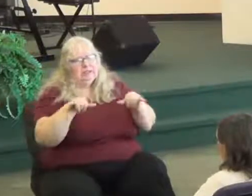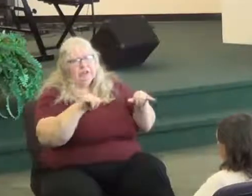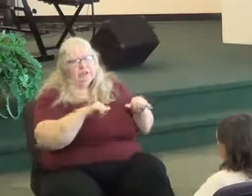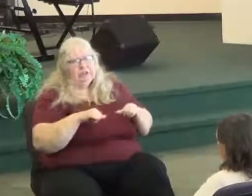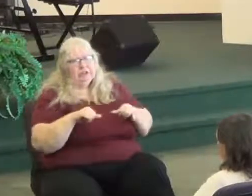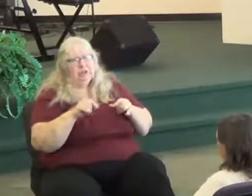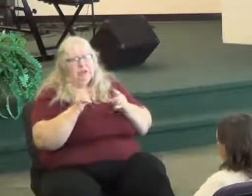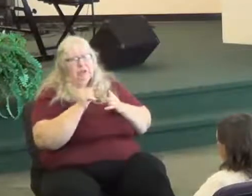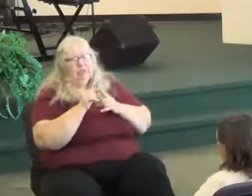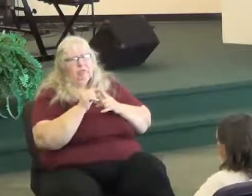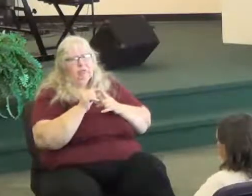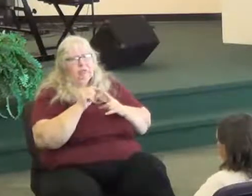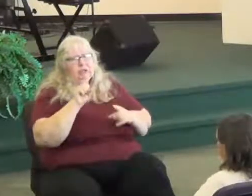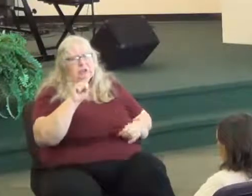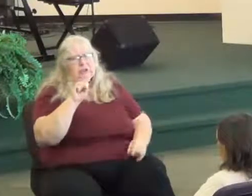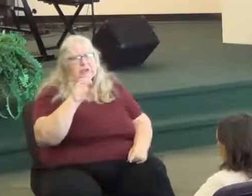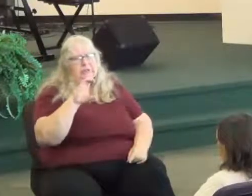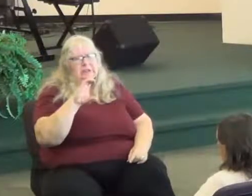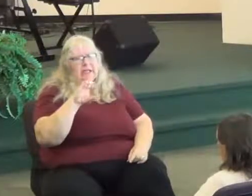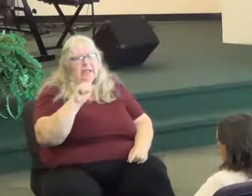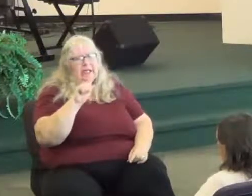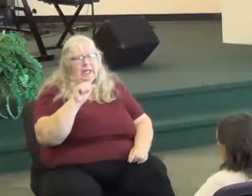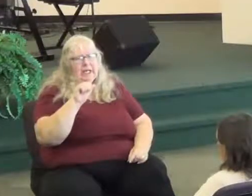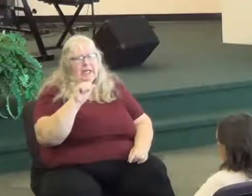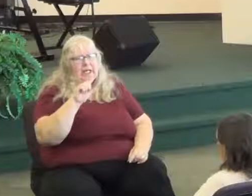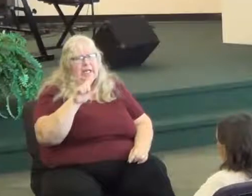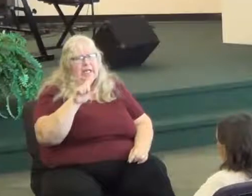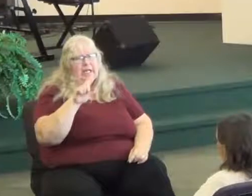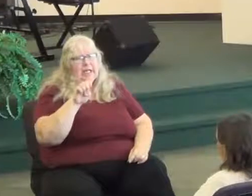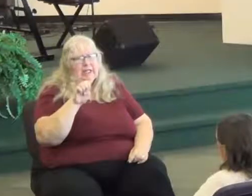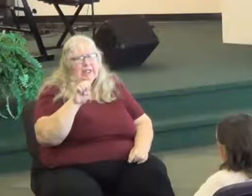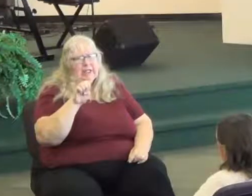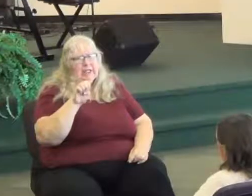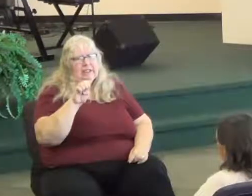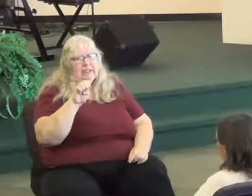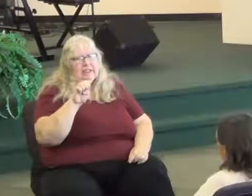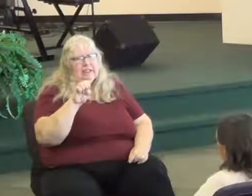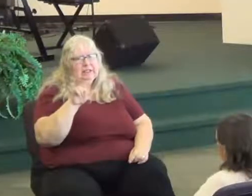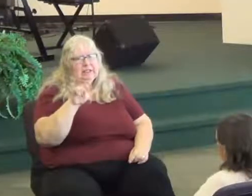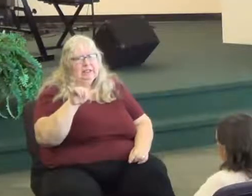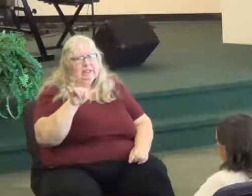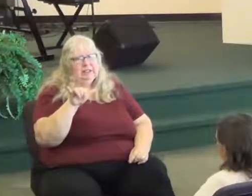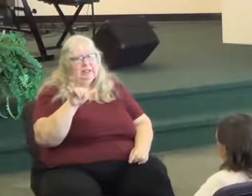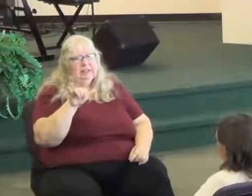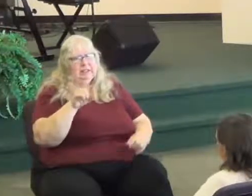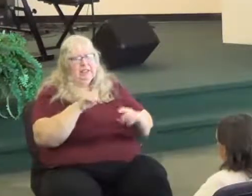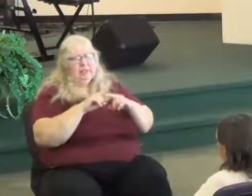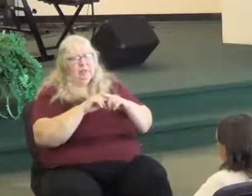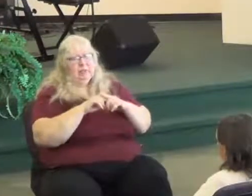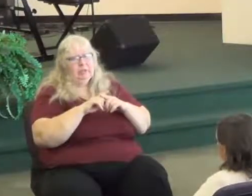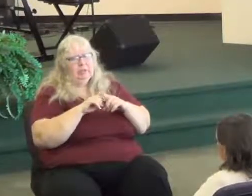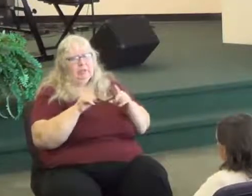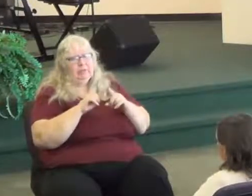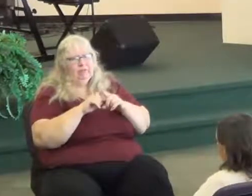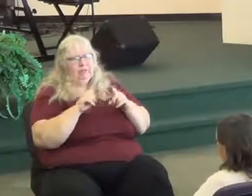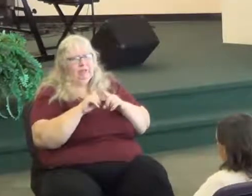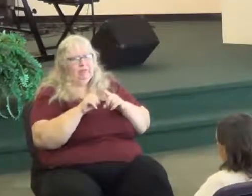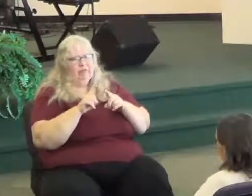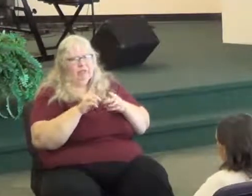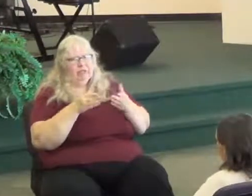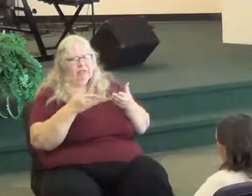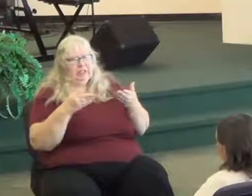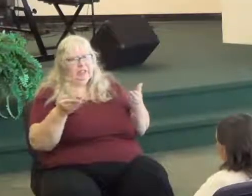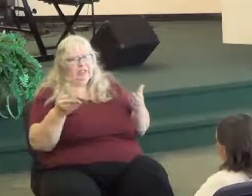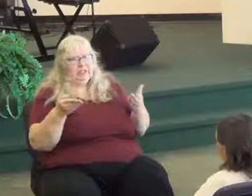for scaling in the Greek. Unbelievably, it actually can mean a whole range of things. See, today, we're able to sit there